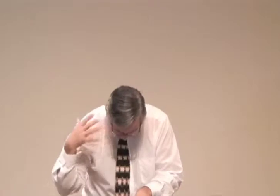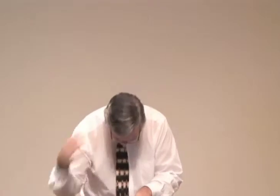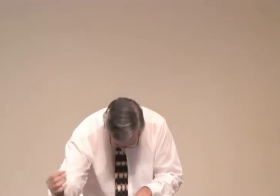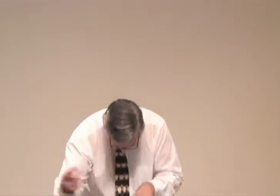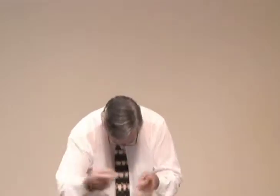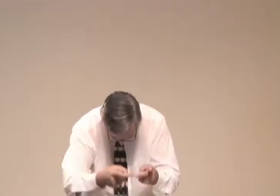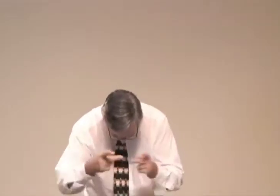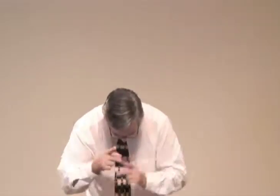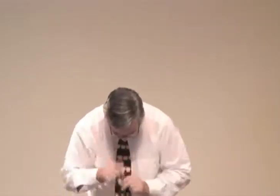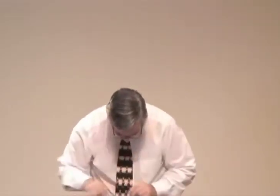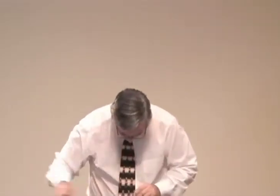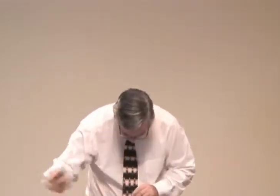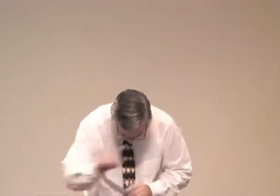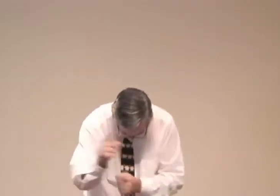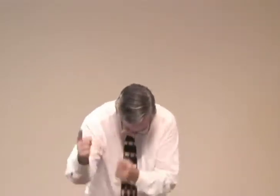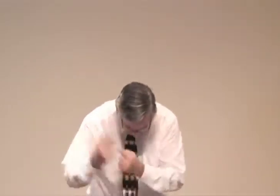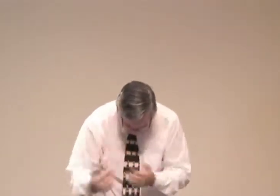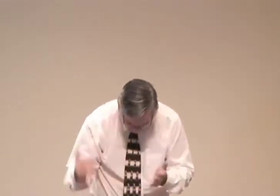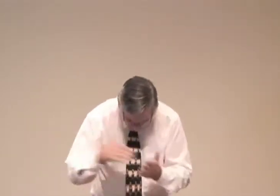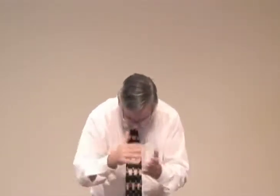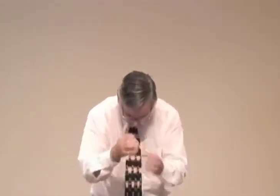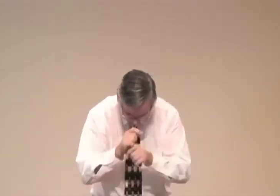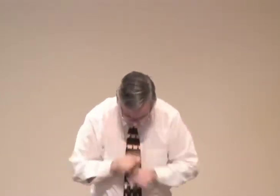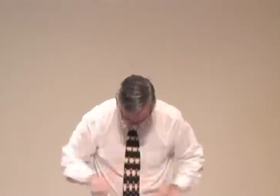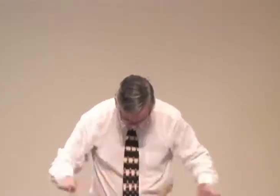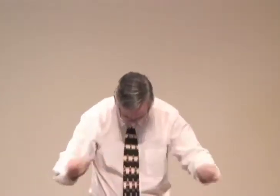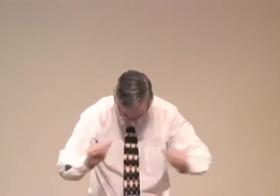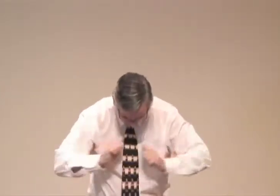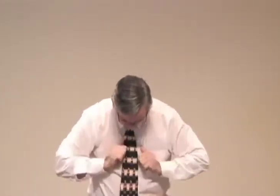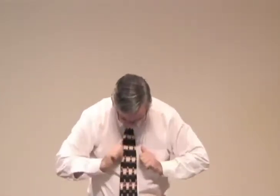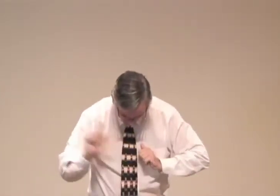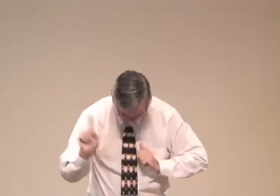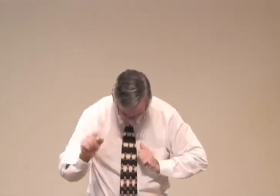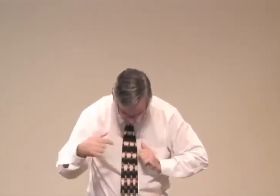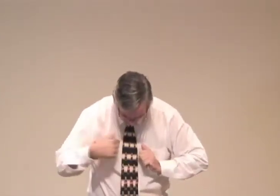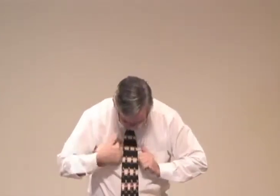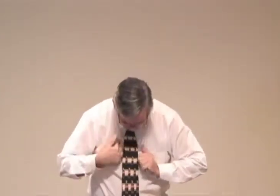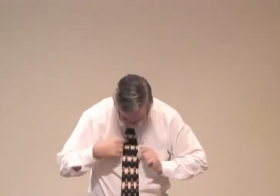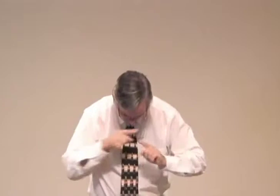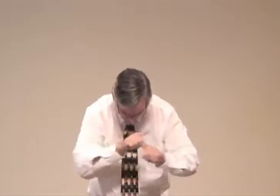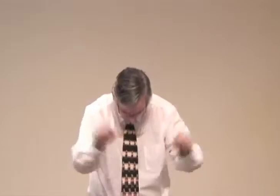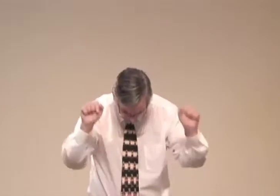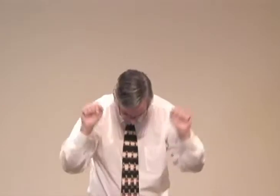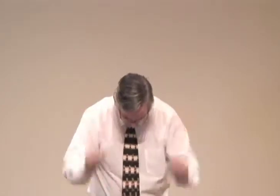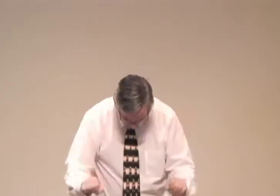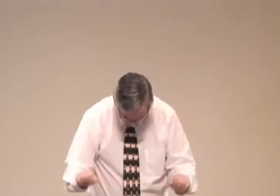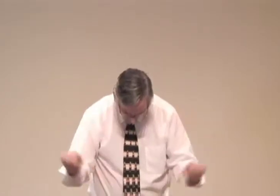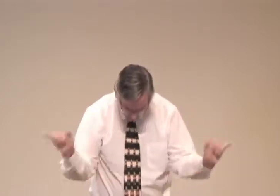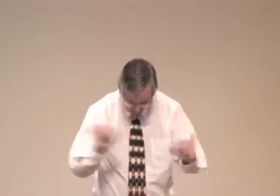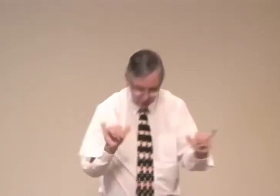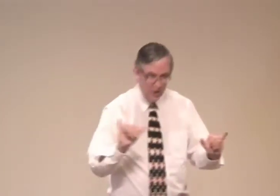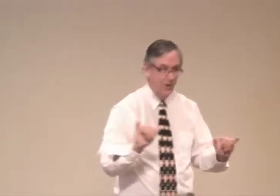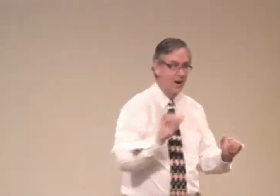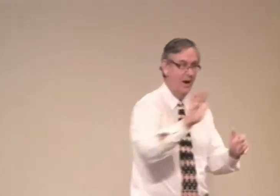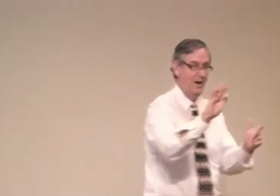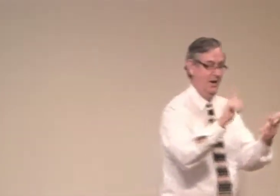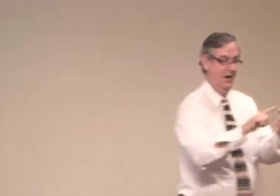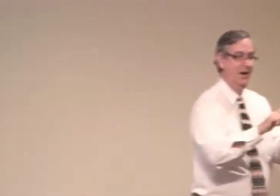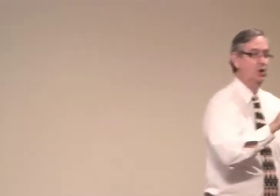If I go and prepare a place for you I will come again and receive you unto myself that where I am there ye may